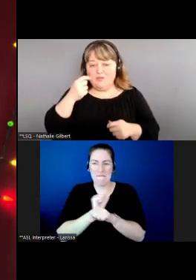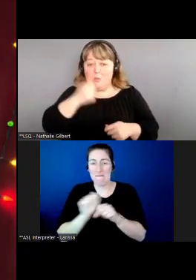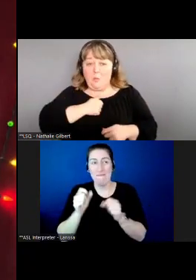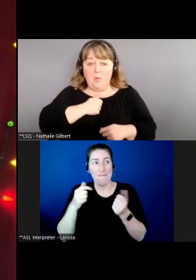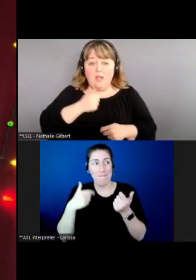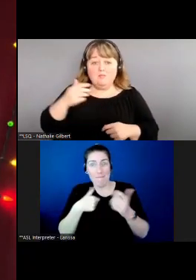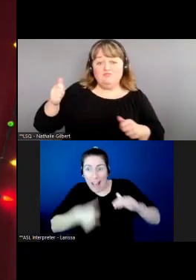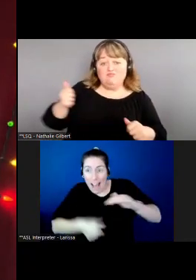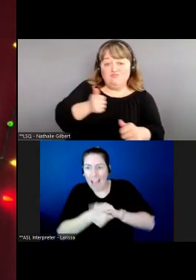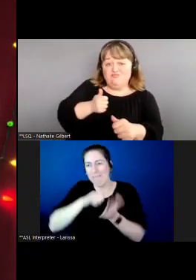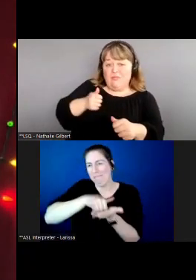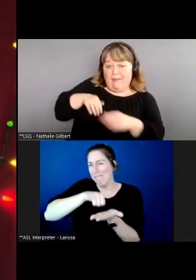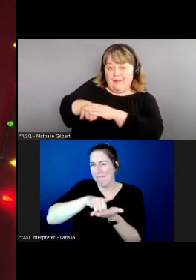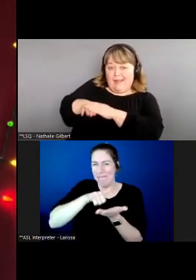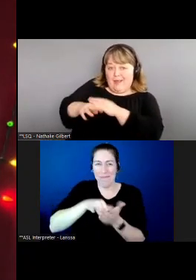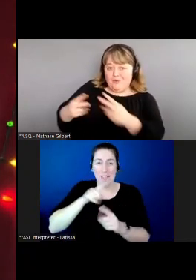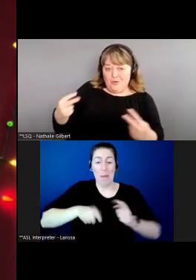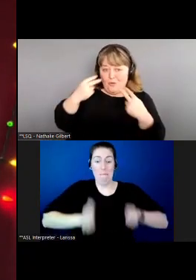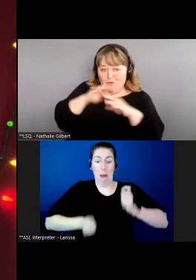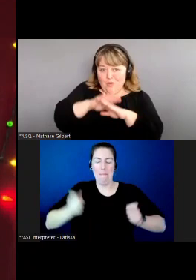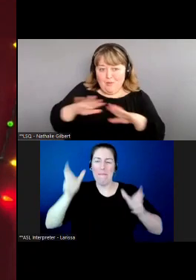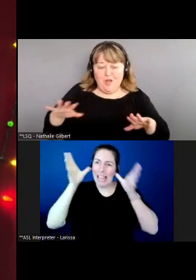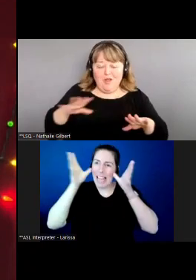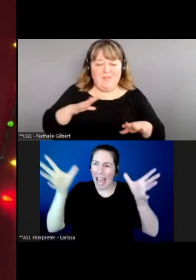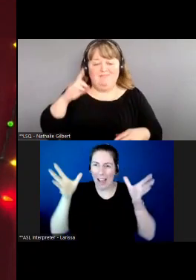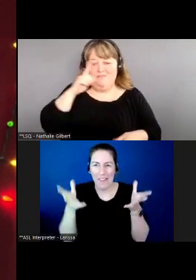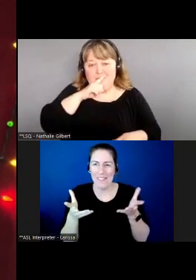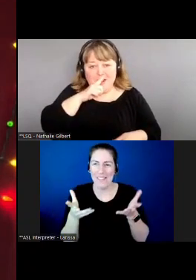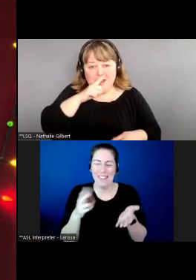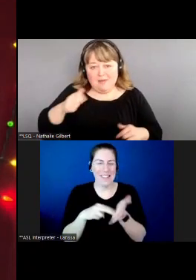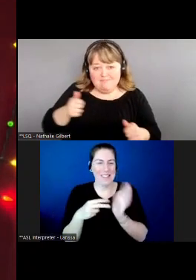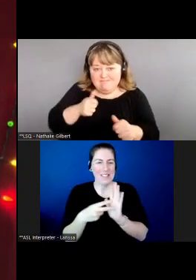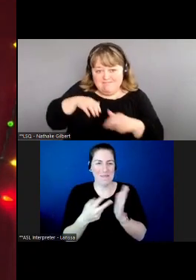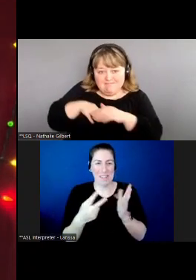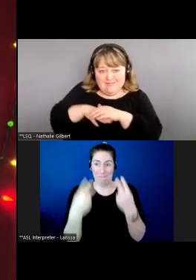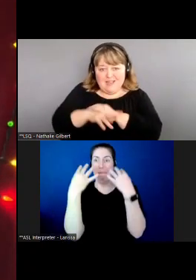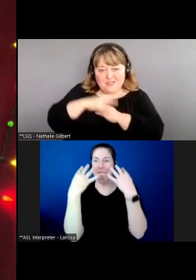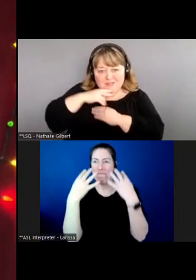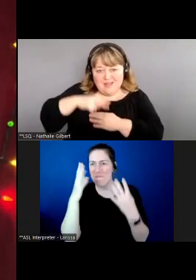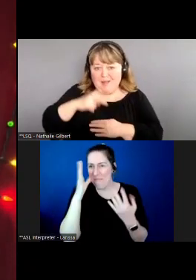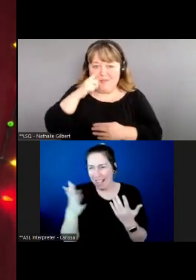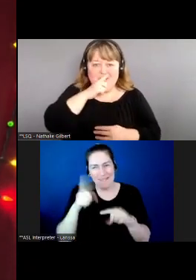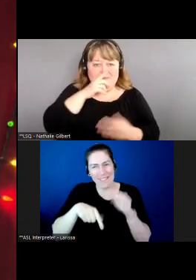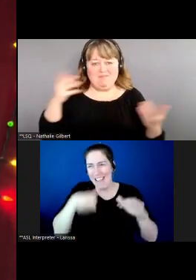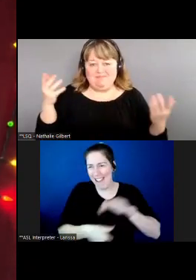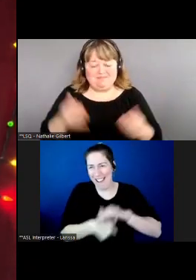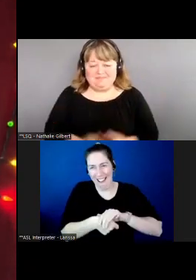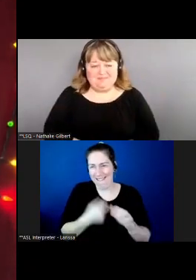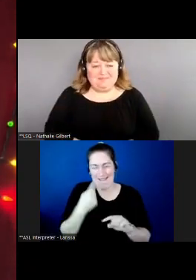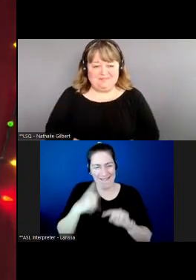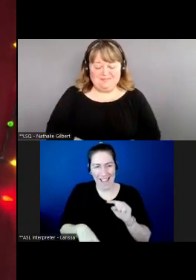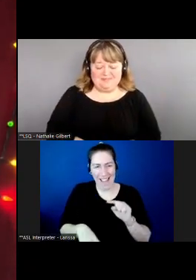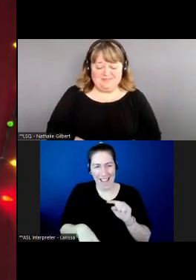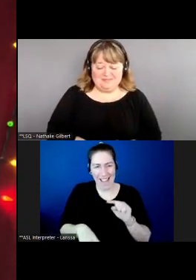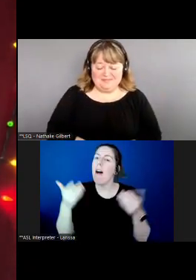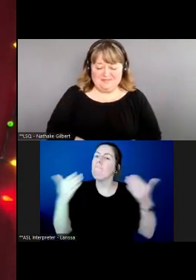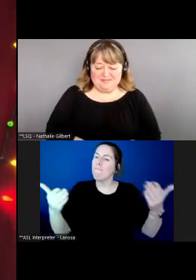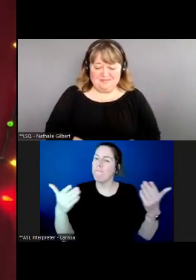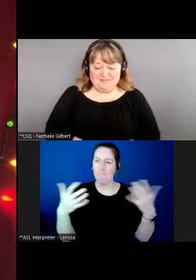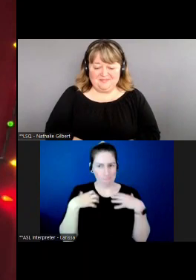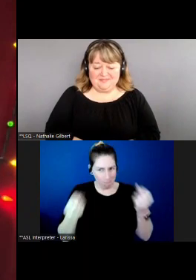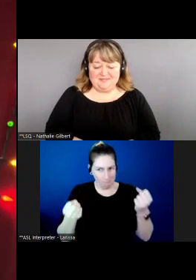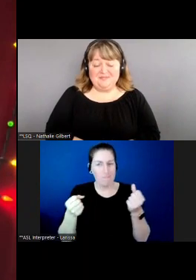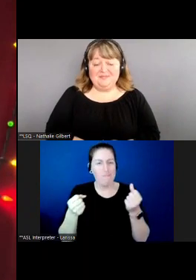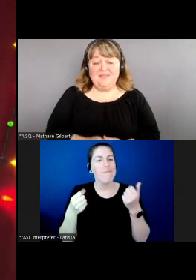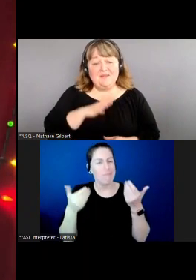drums. Nope, they're loud. Yeah, They make a they lot of can sound. be, yeah. But I did it anyway. You did it anyway. Was